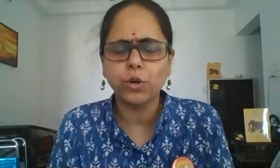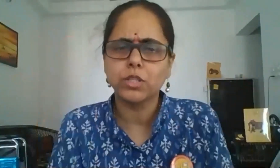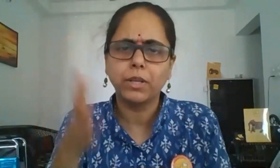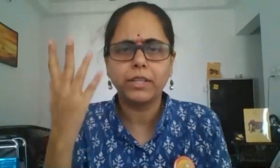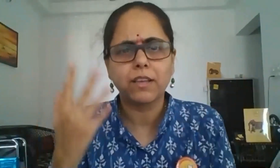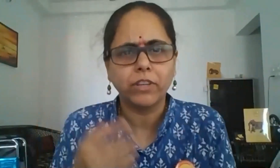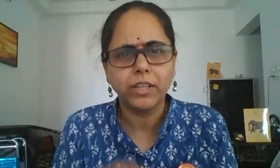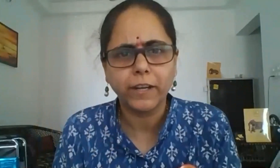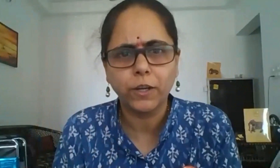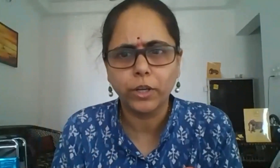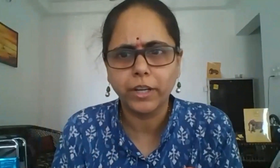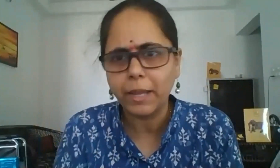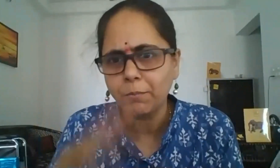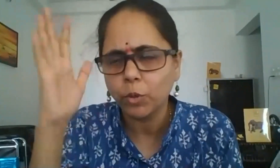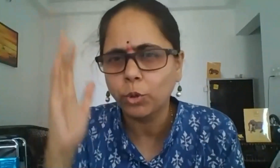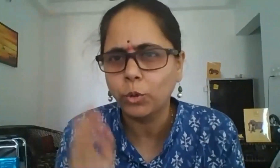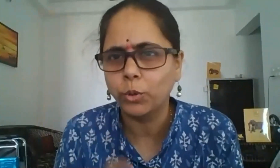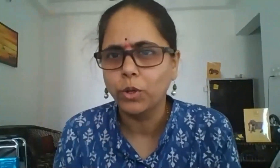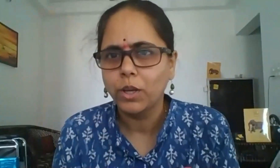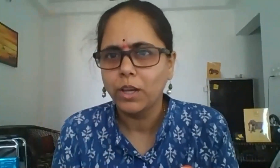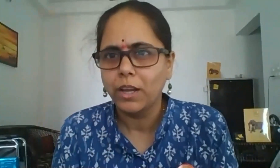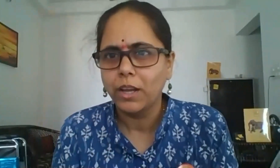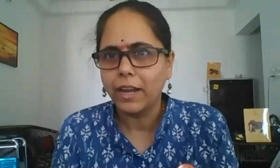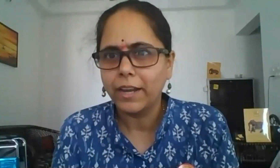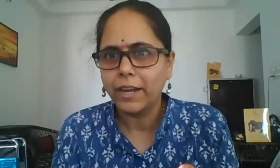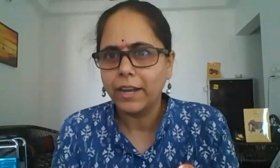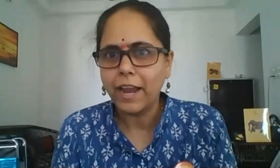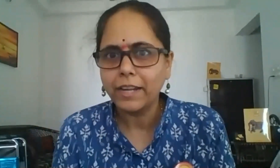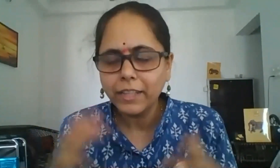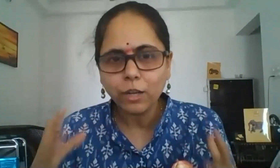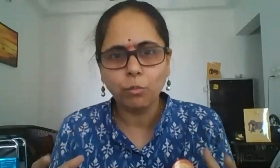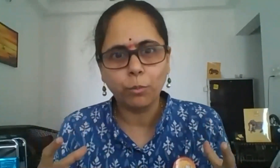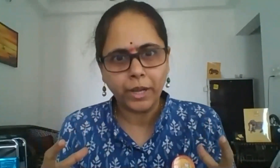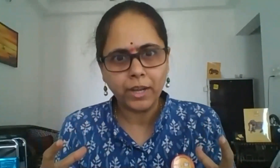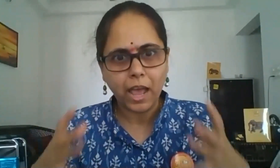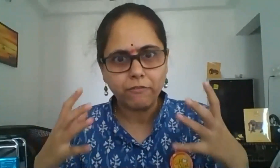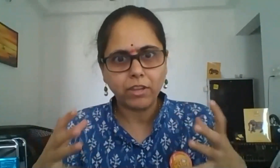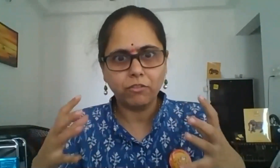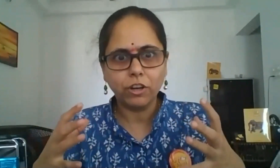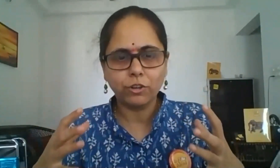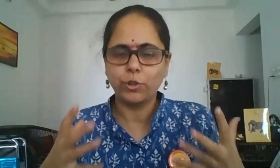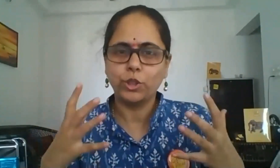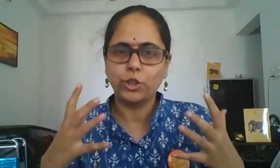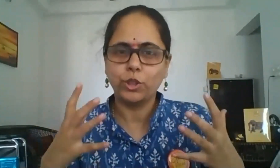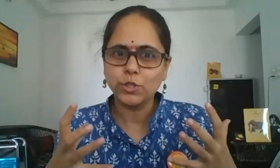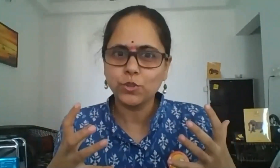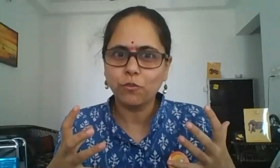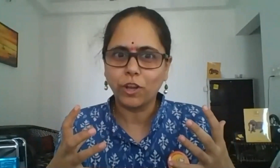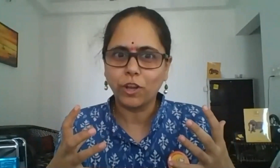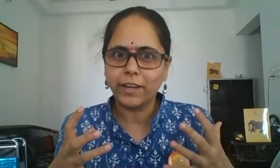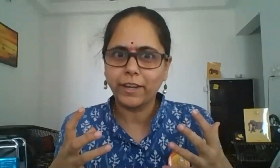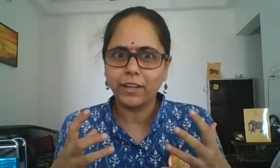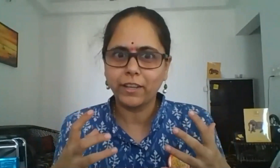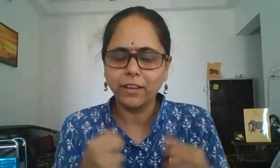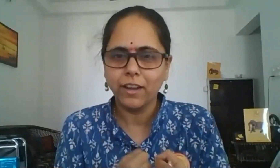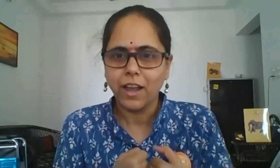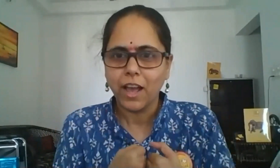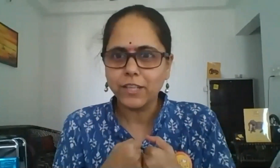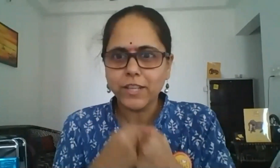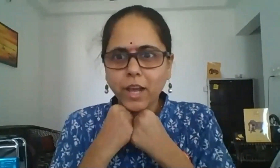possible someone can donate time? No. And at that moment, having worked with thousands of volunteers, I was like, how do